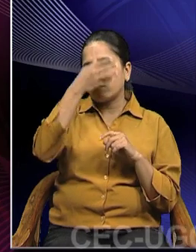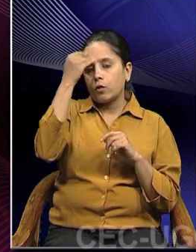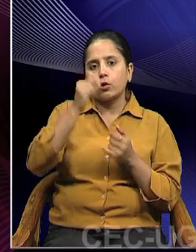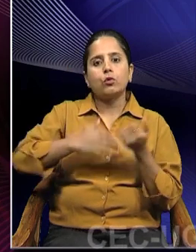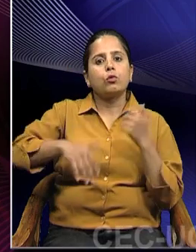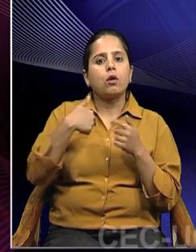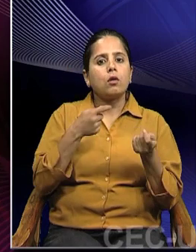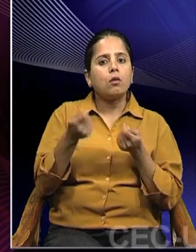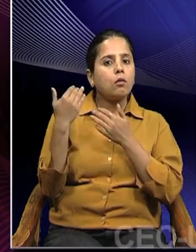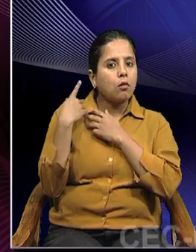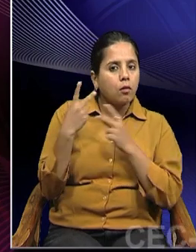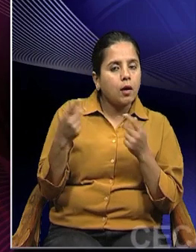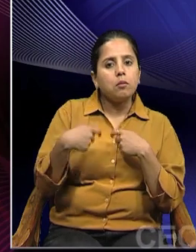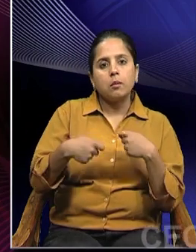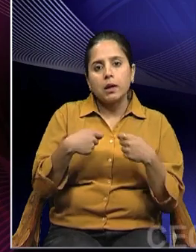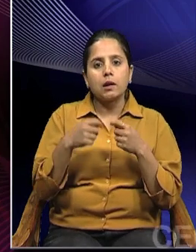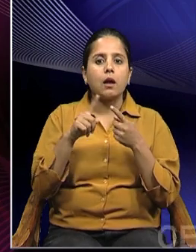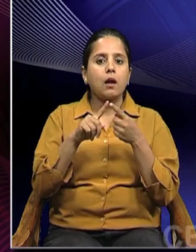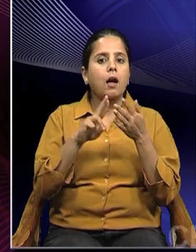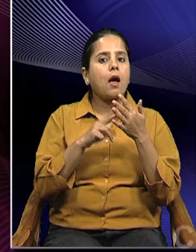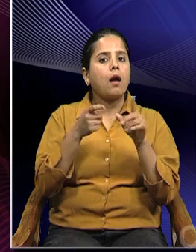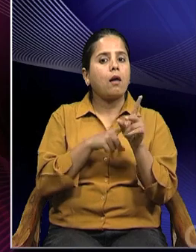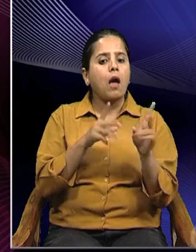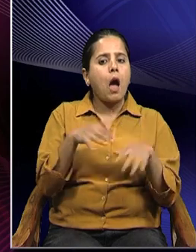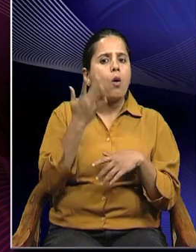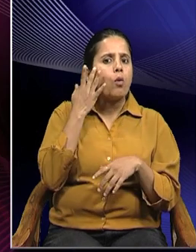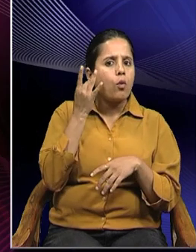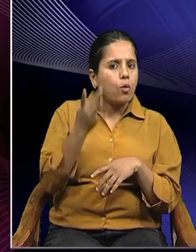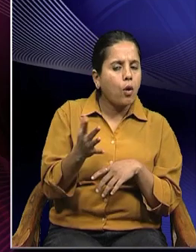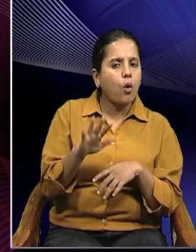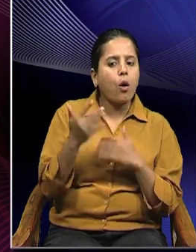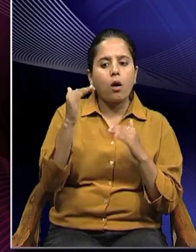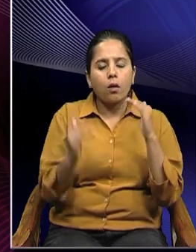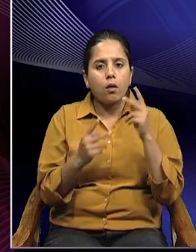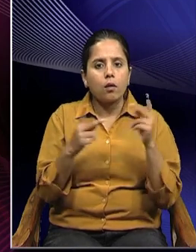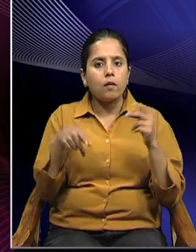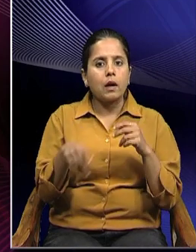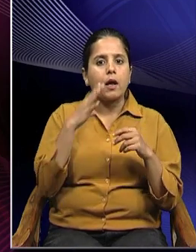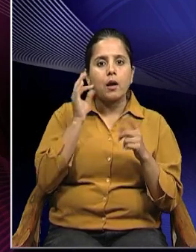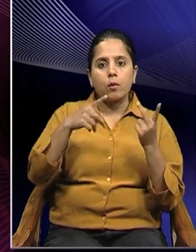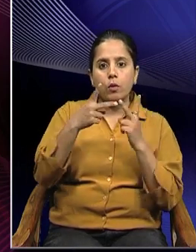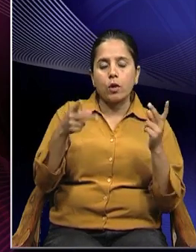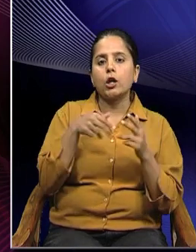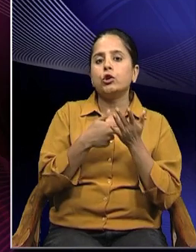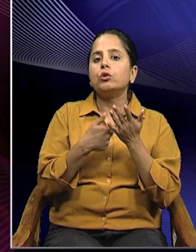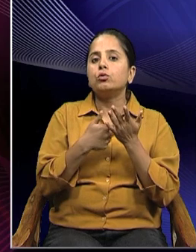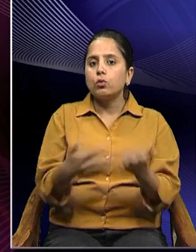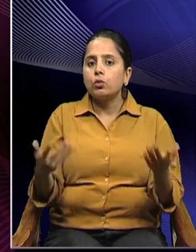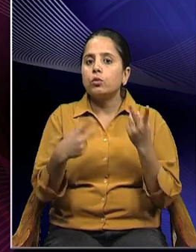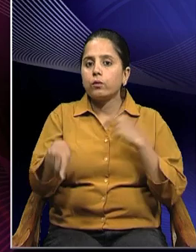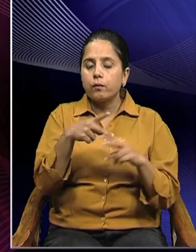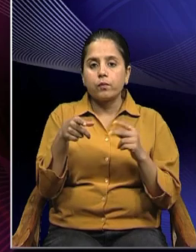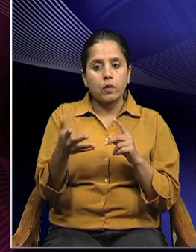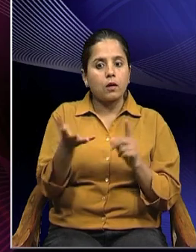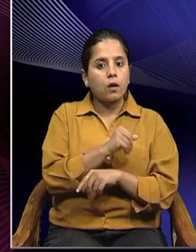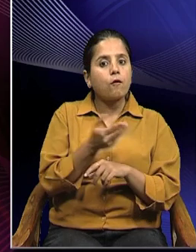are operating as a business entity. How can you ignore or discount the significance of resources which you are taking